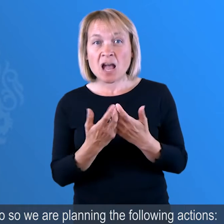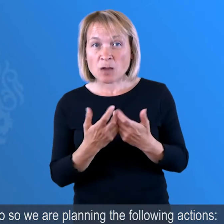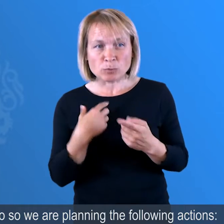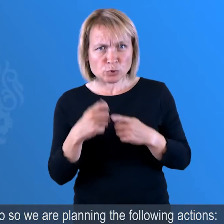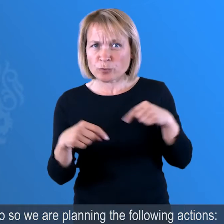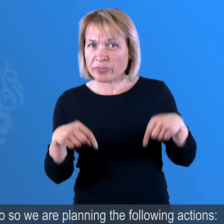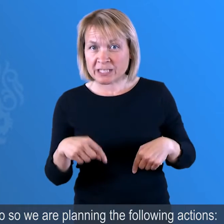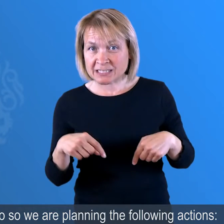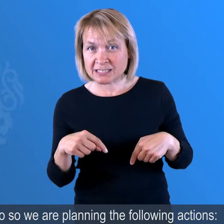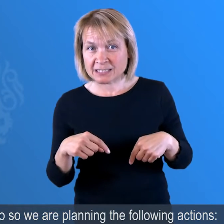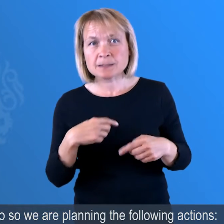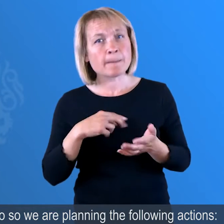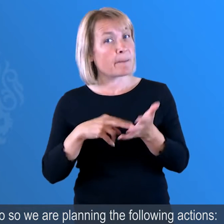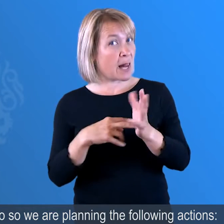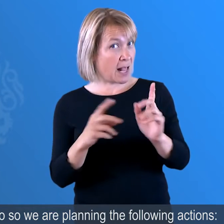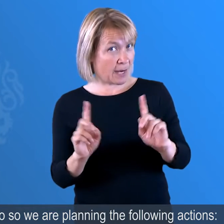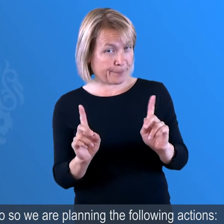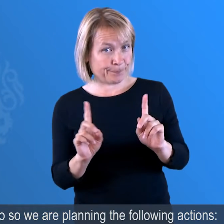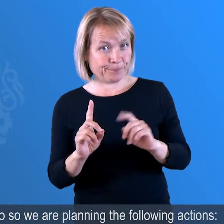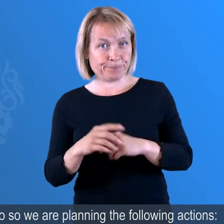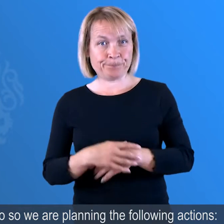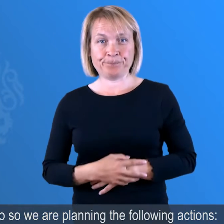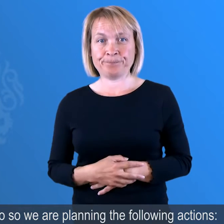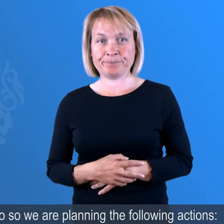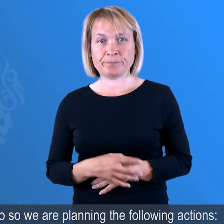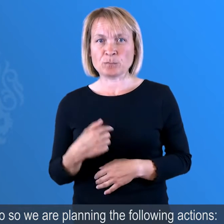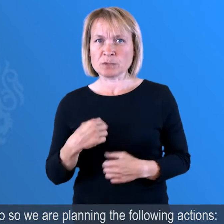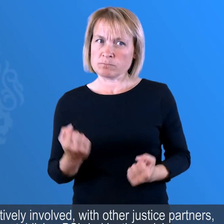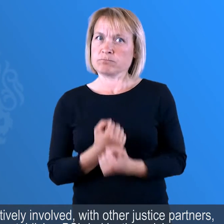In order to do so, we are planning the following actions.